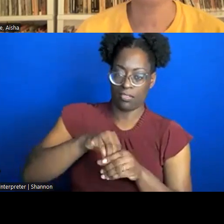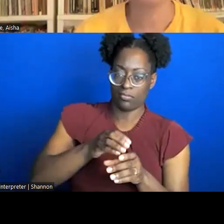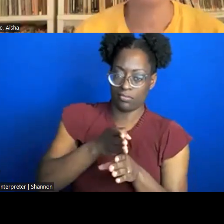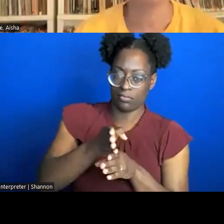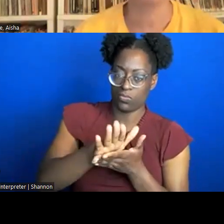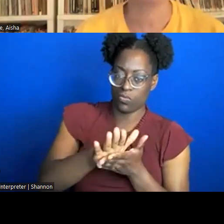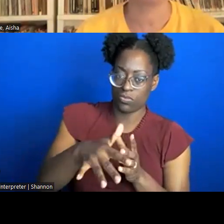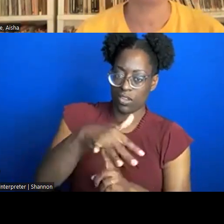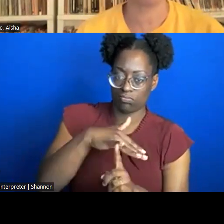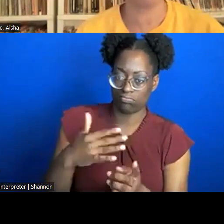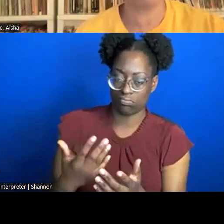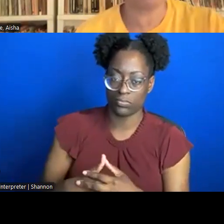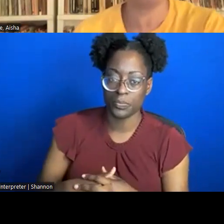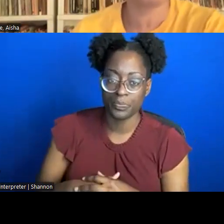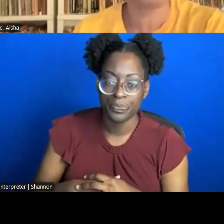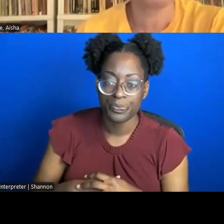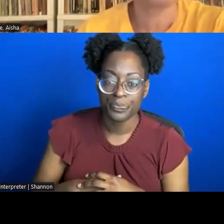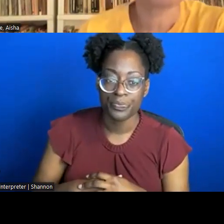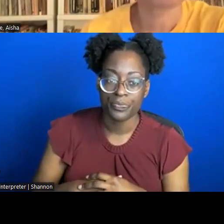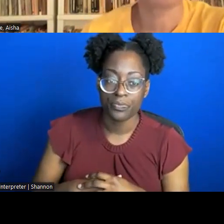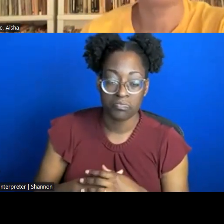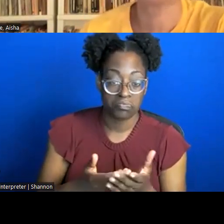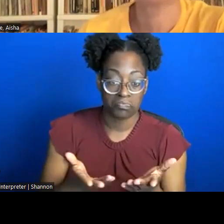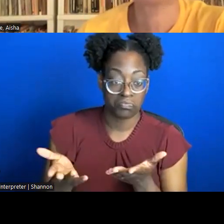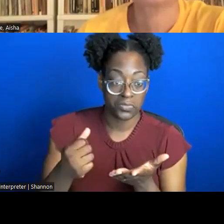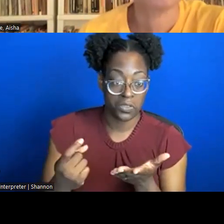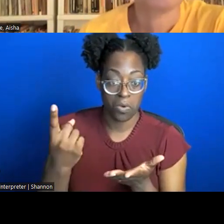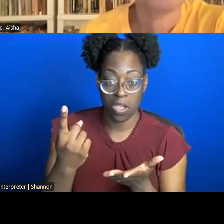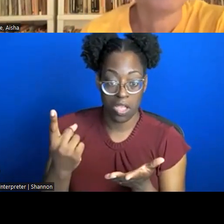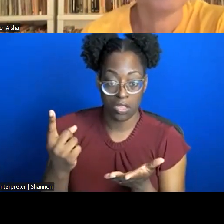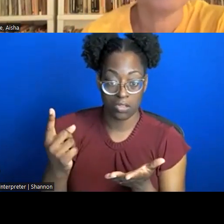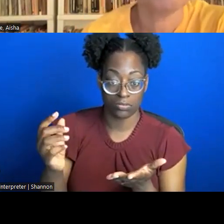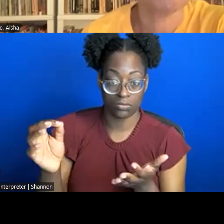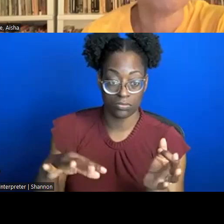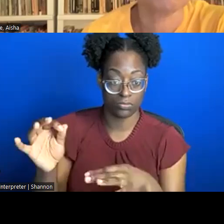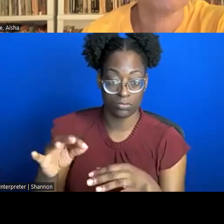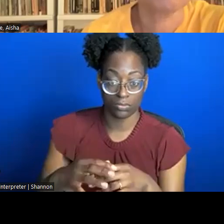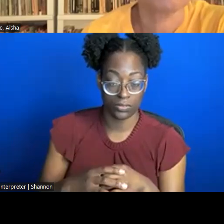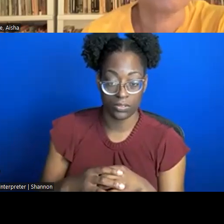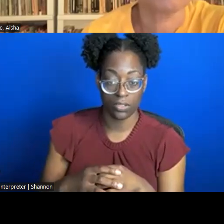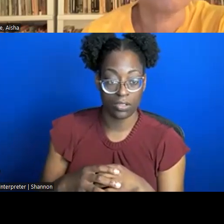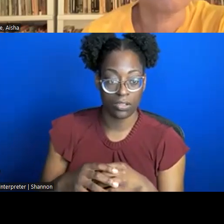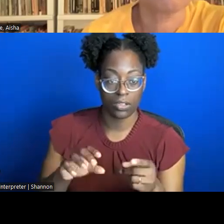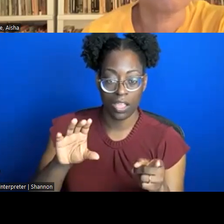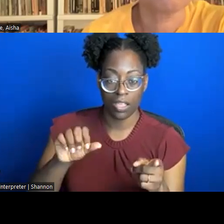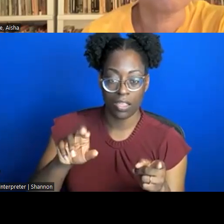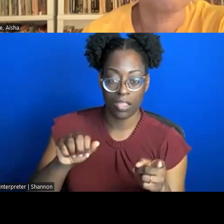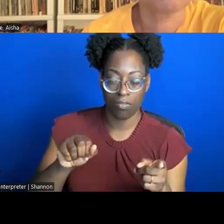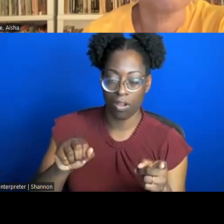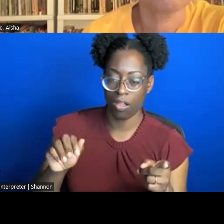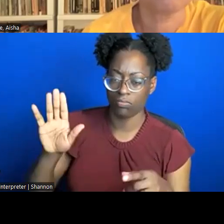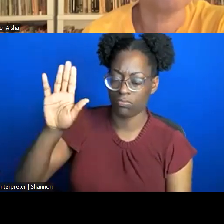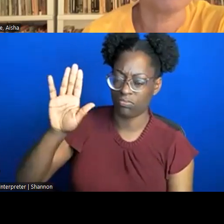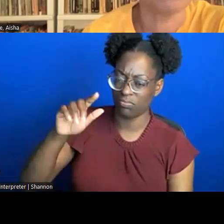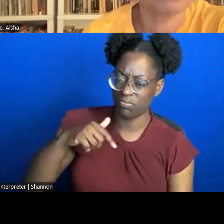So I'll say this. Okay. We don't do wellness well in early